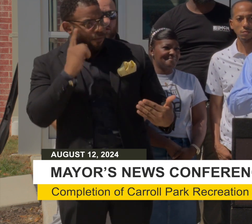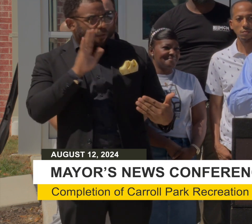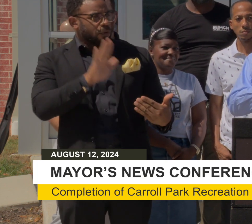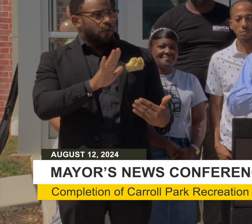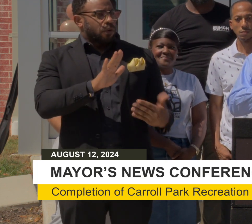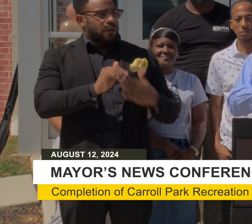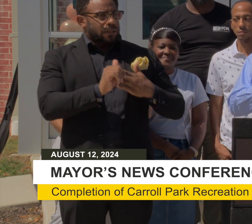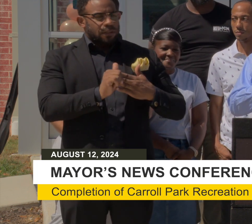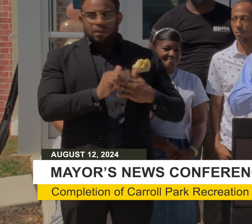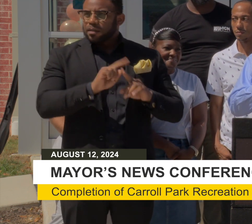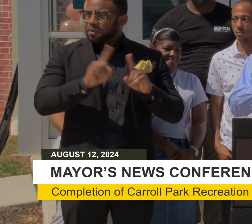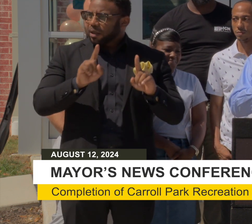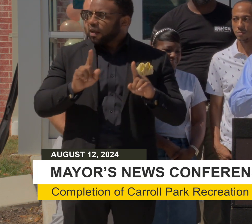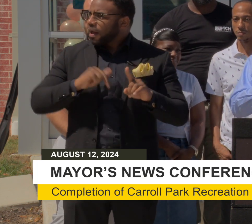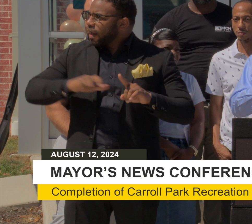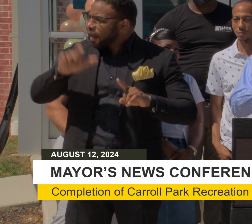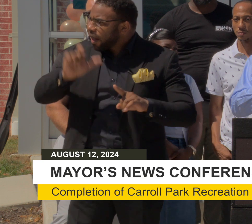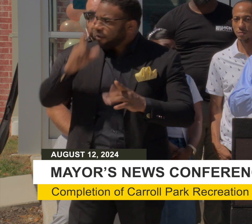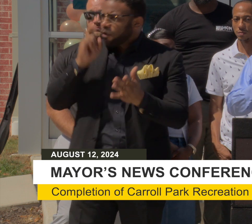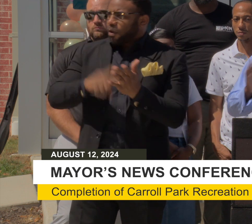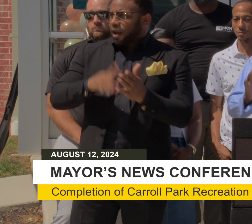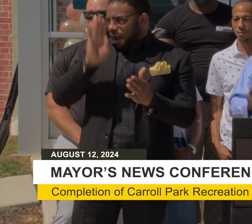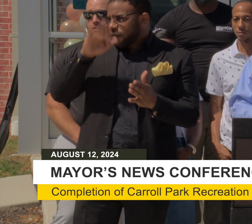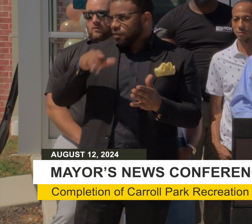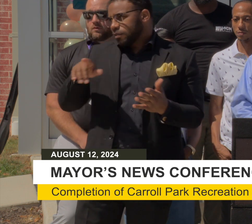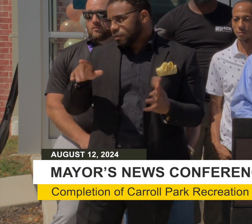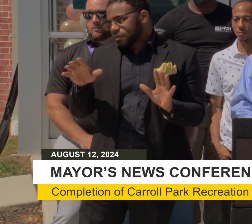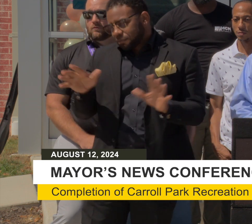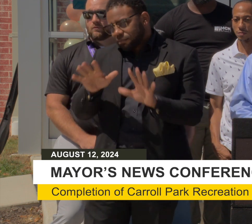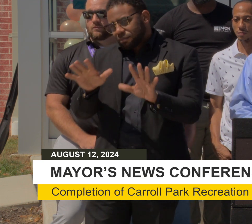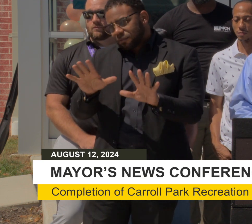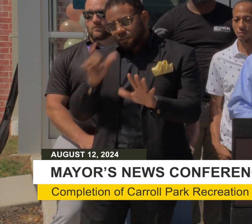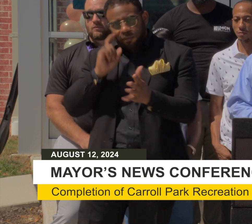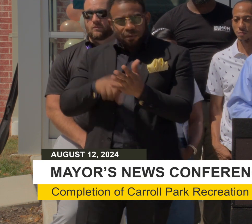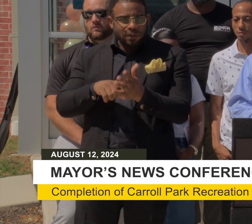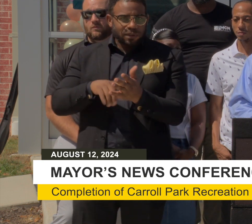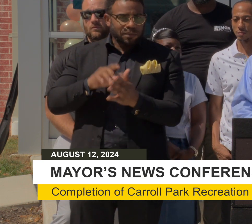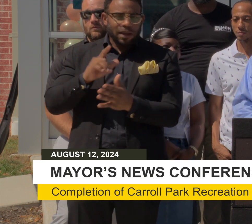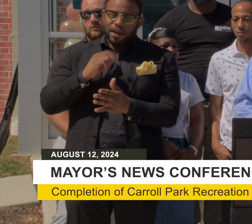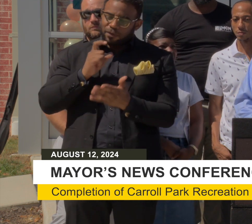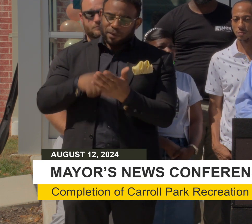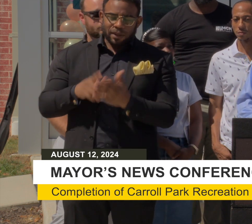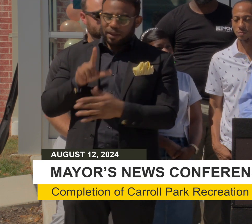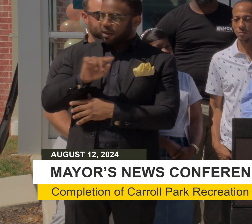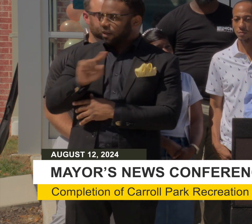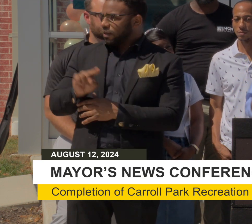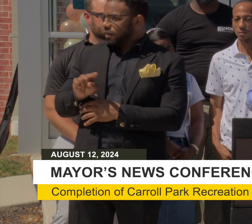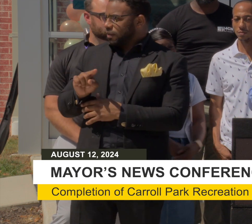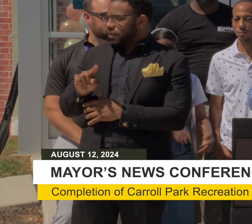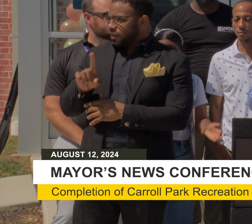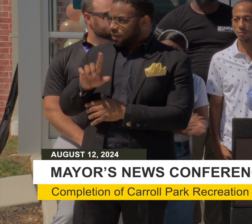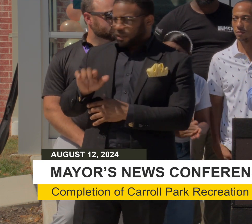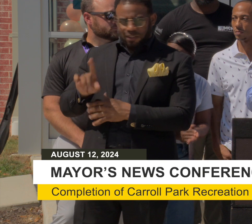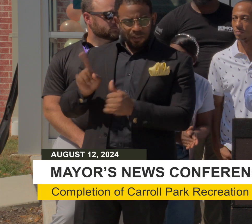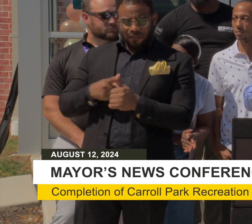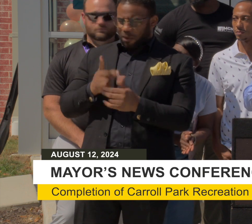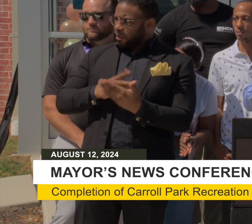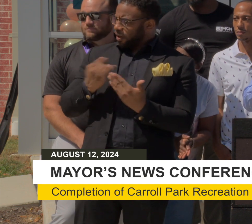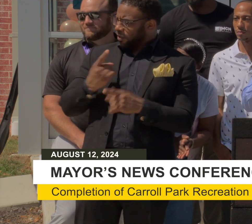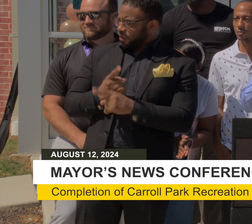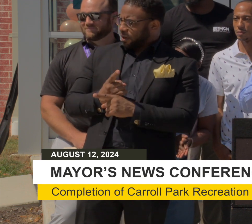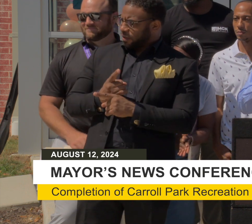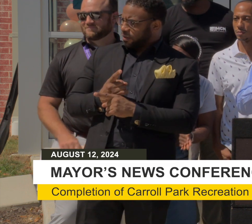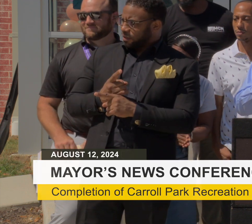your leadership. But I have to recognize, I know she's been recognized, but I have to recognize Liz Cornish, because I think, Liz, this is your first project,